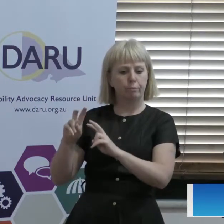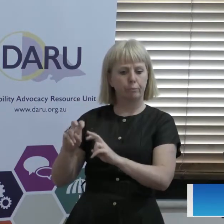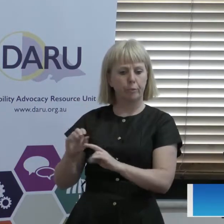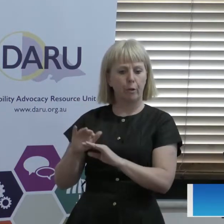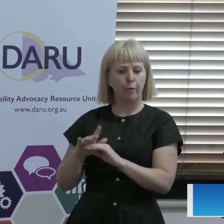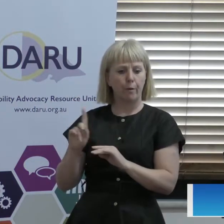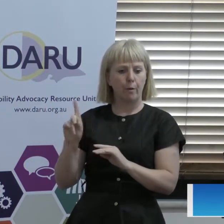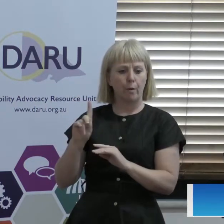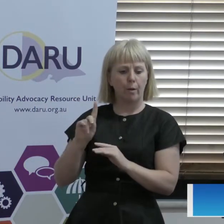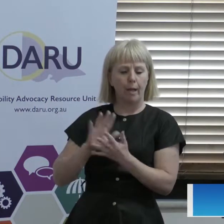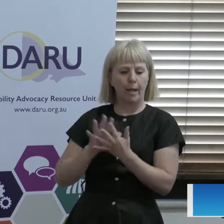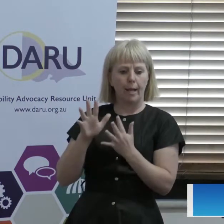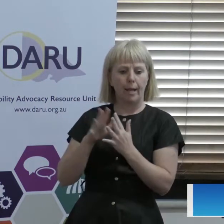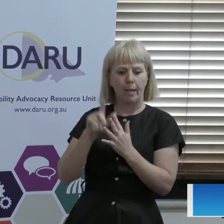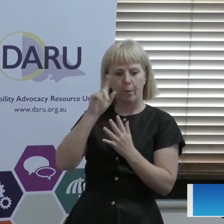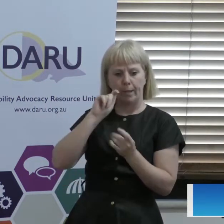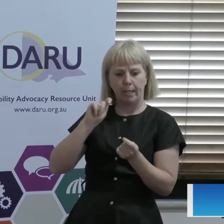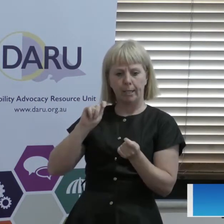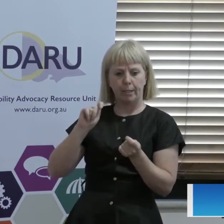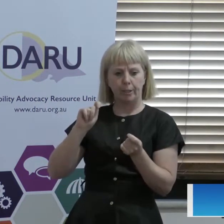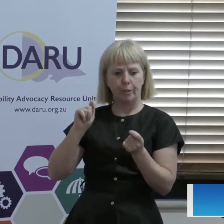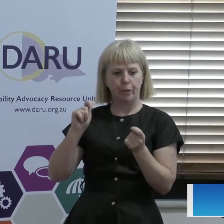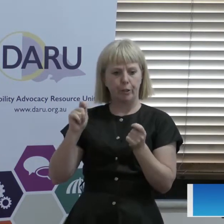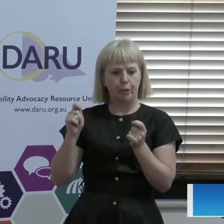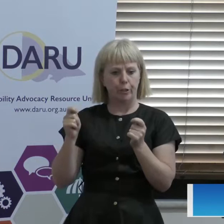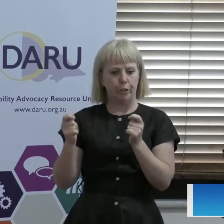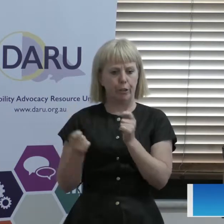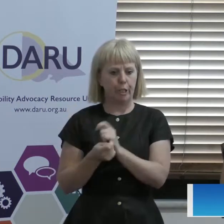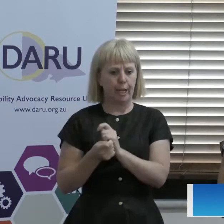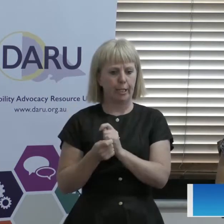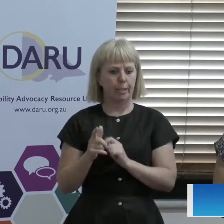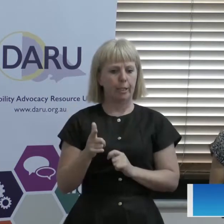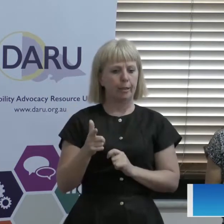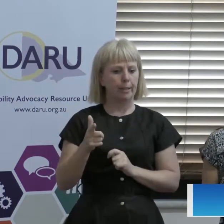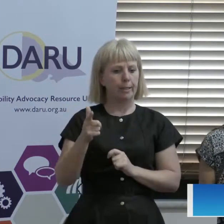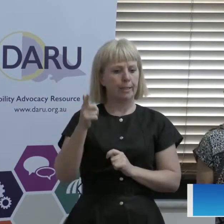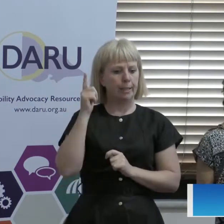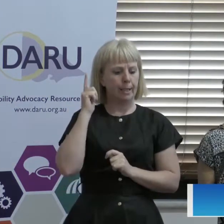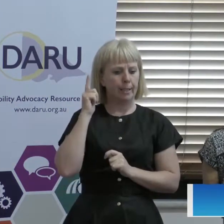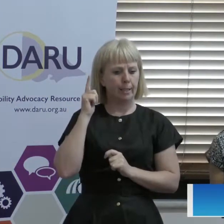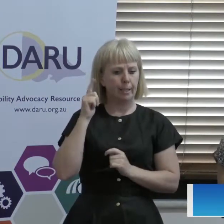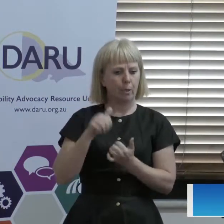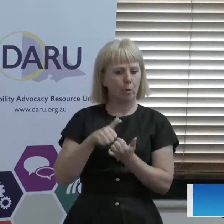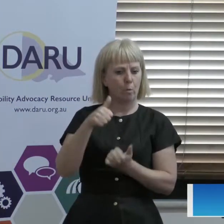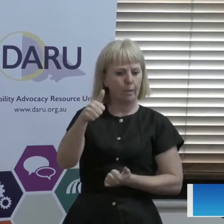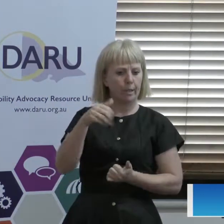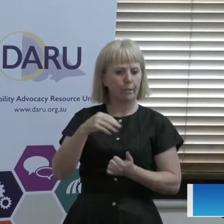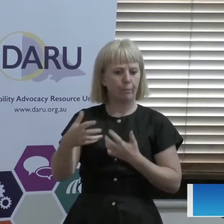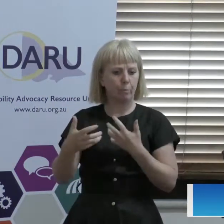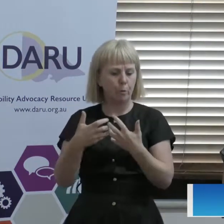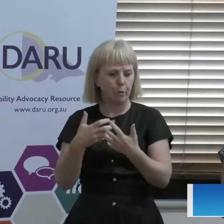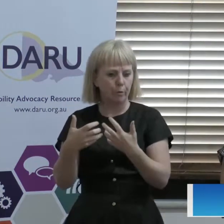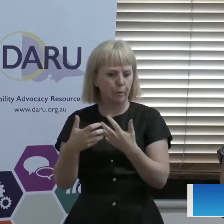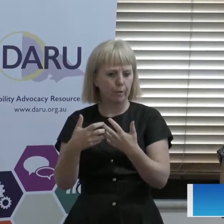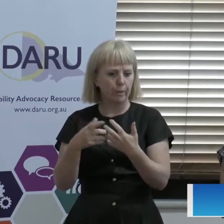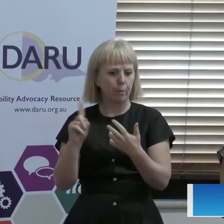changes can be made to the teaching degree, you know, what modules, that kind of